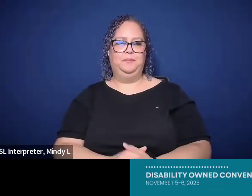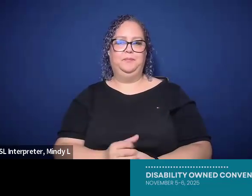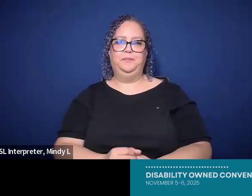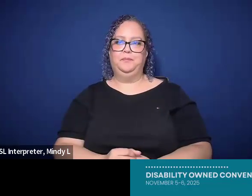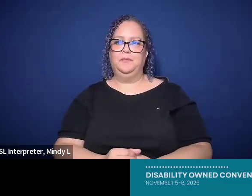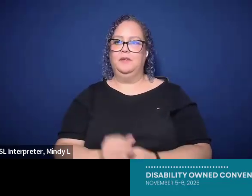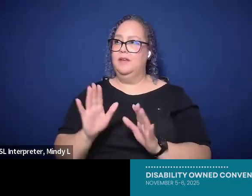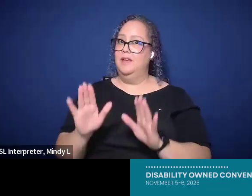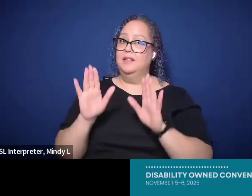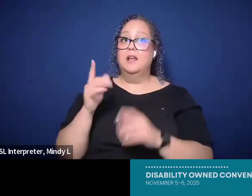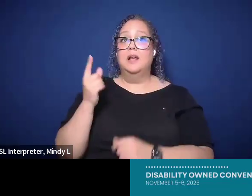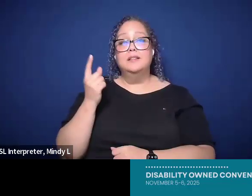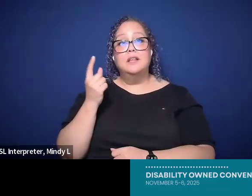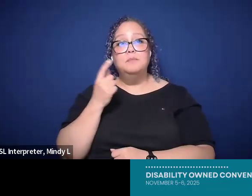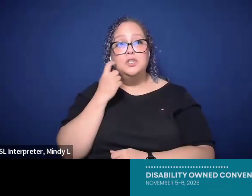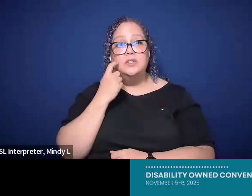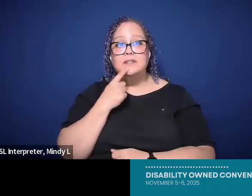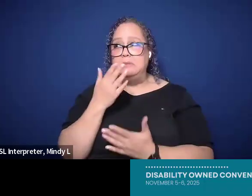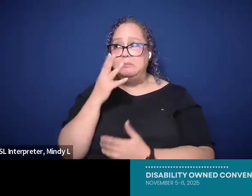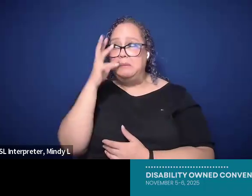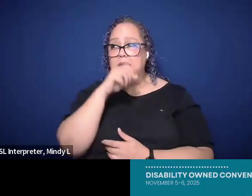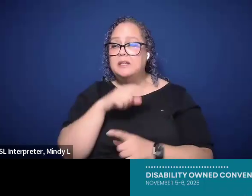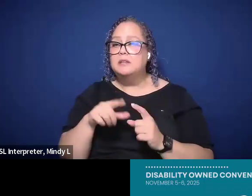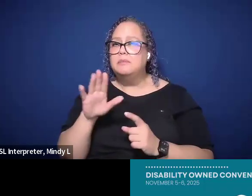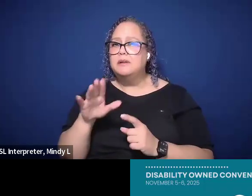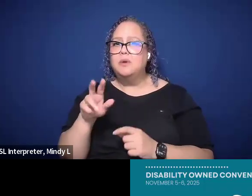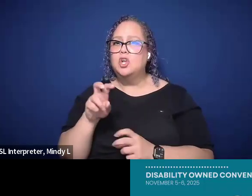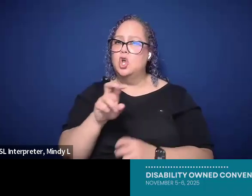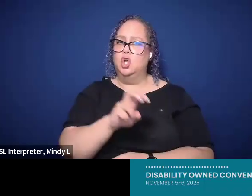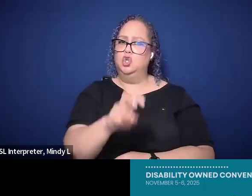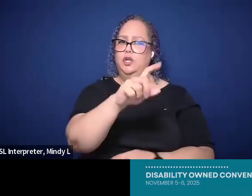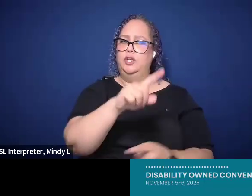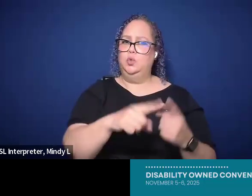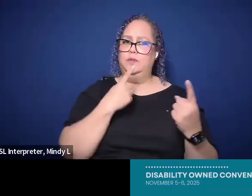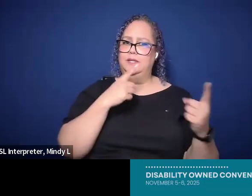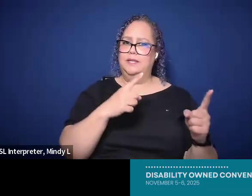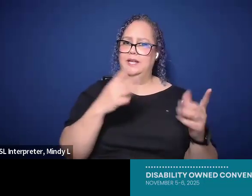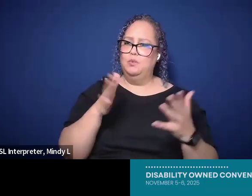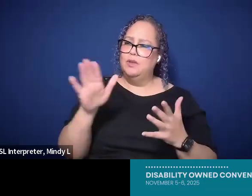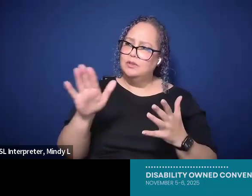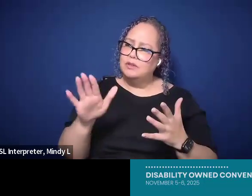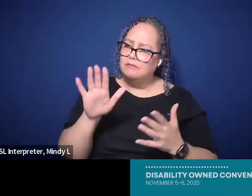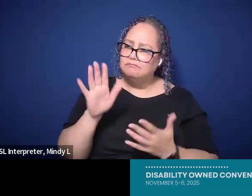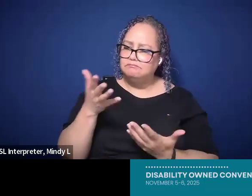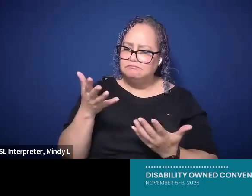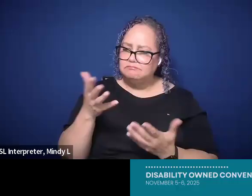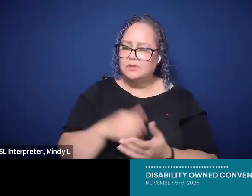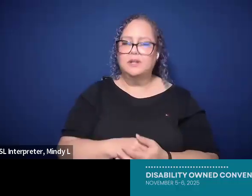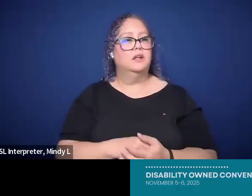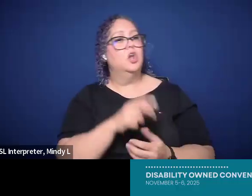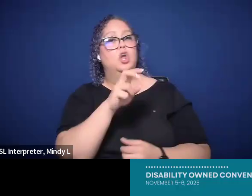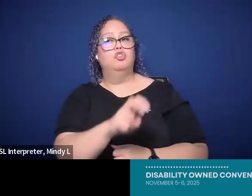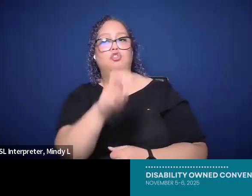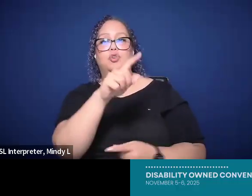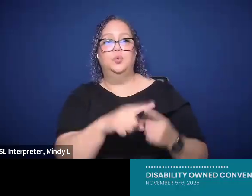Excellent. And someone just said they may have missed it, but could you just very briefly say what Journey to Success is as your nonprofit? Yes. Journey to Success is